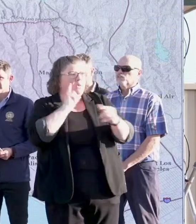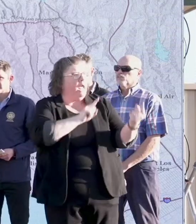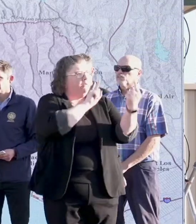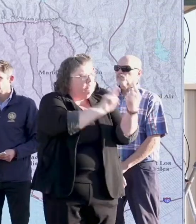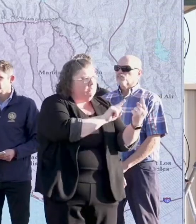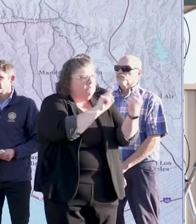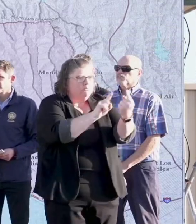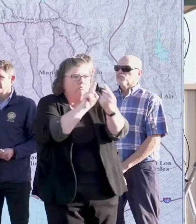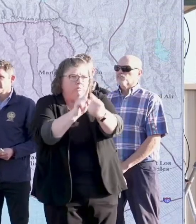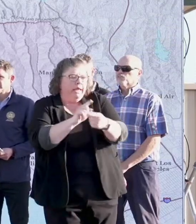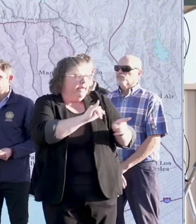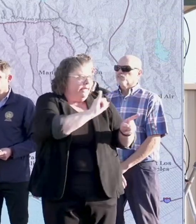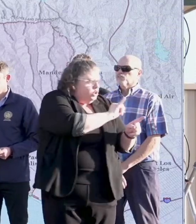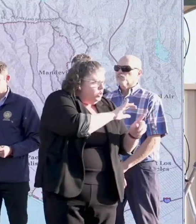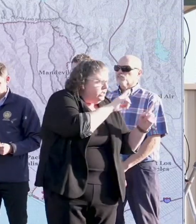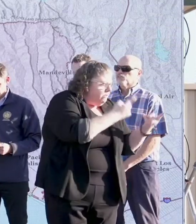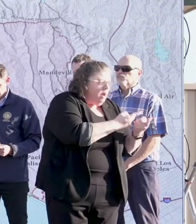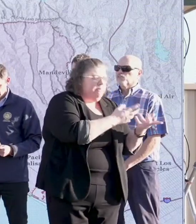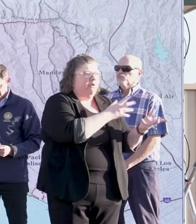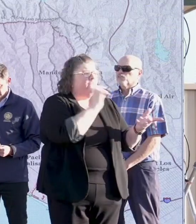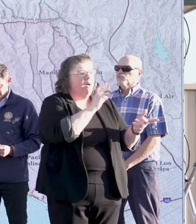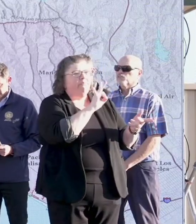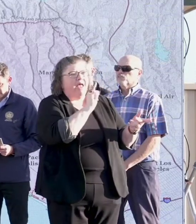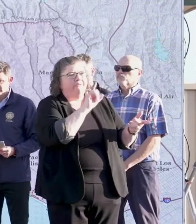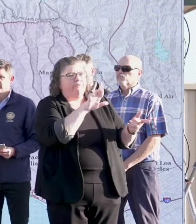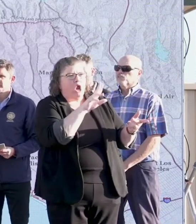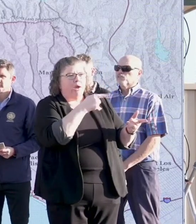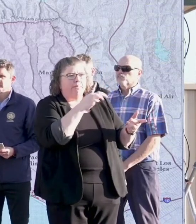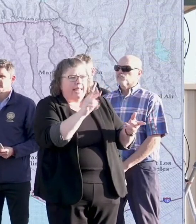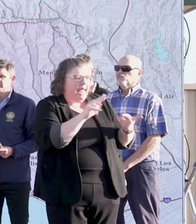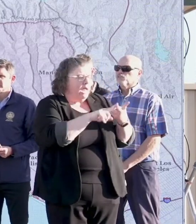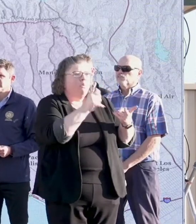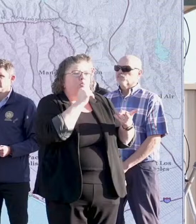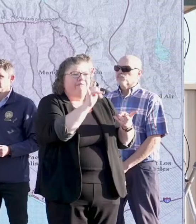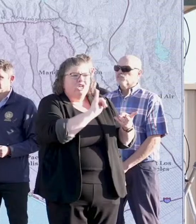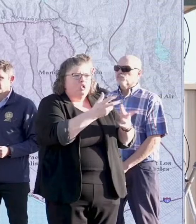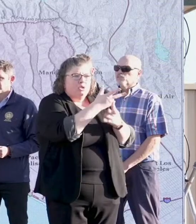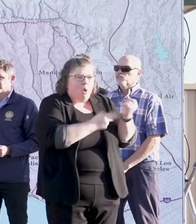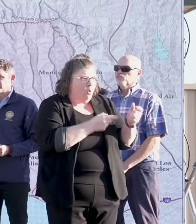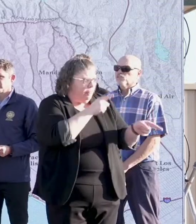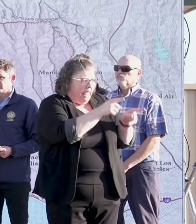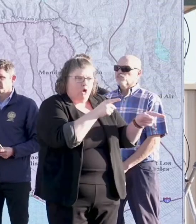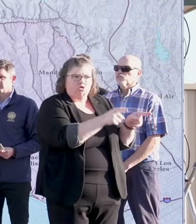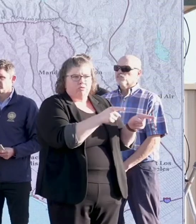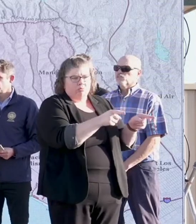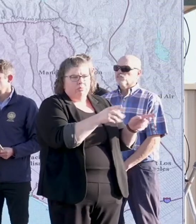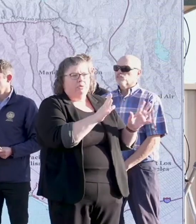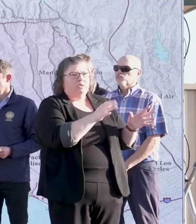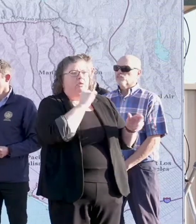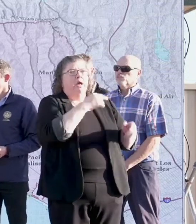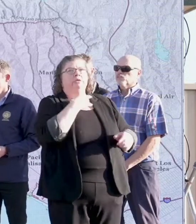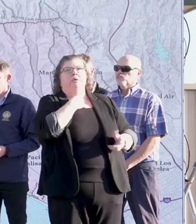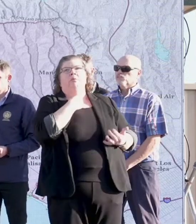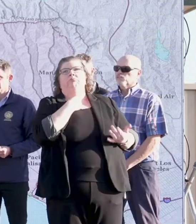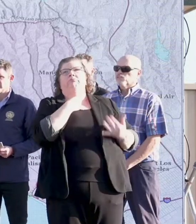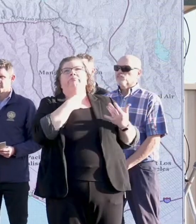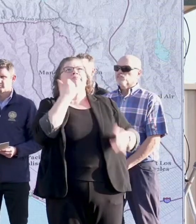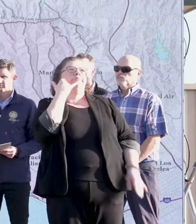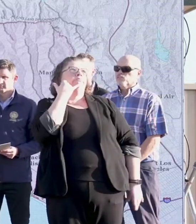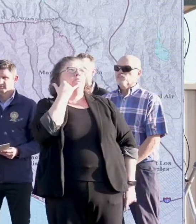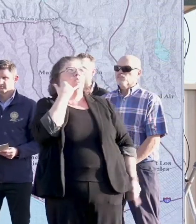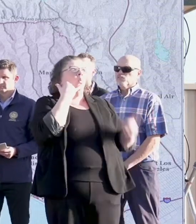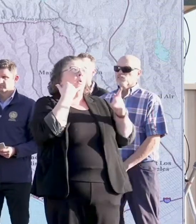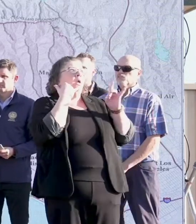face with insurers, whether it's from the FAIR Plan or from a private insurer or the Department of Insurance, so you're not stuck on hold on some 1-800